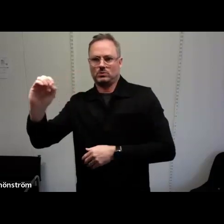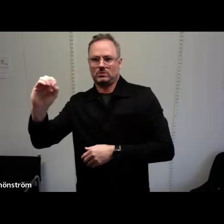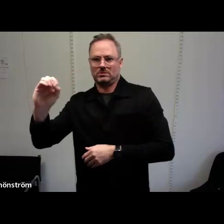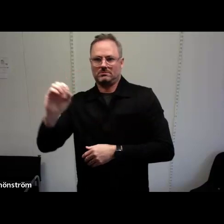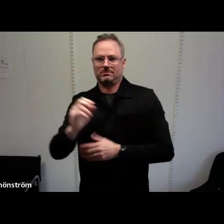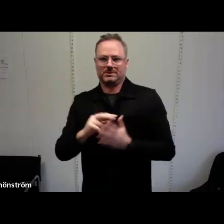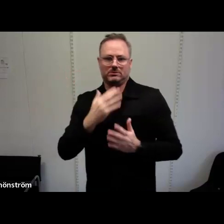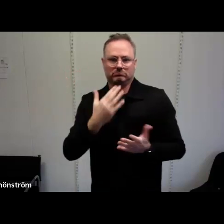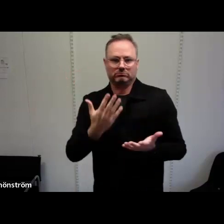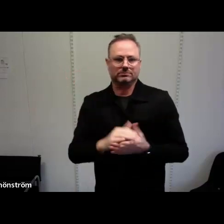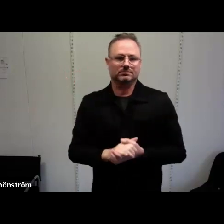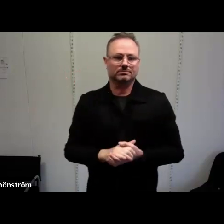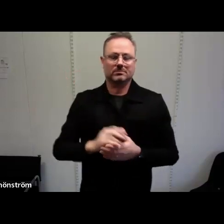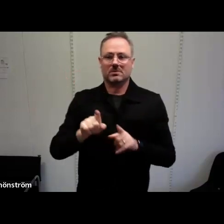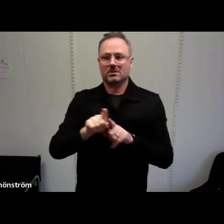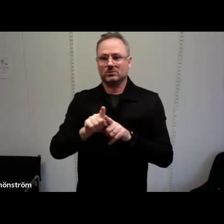0.9.